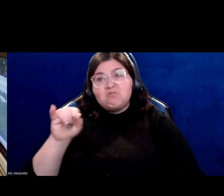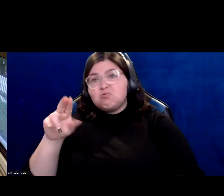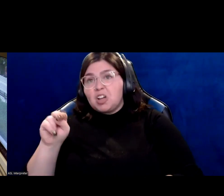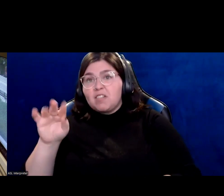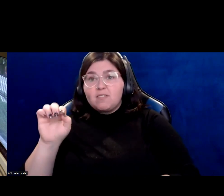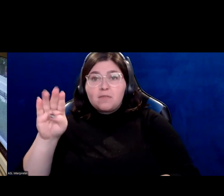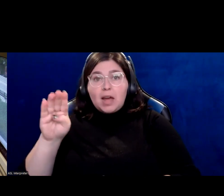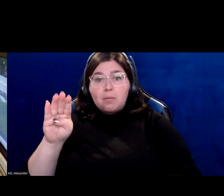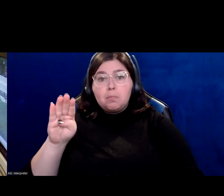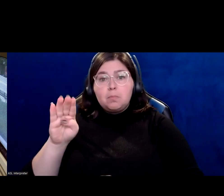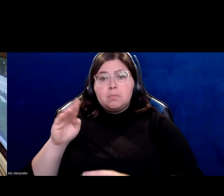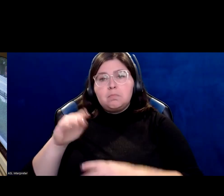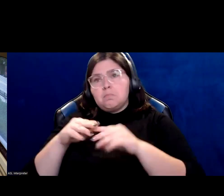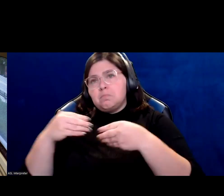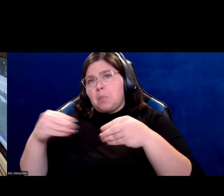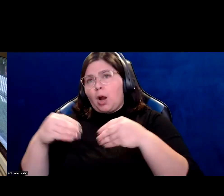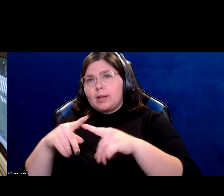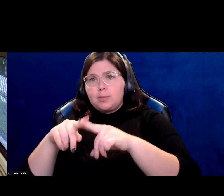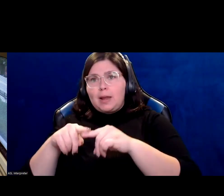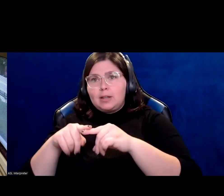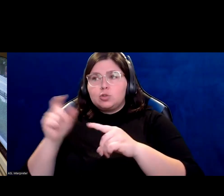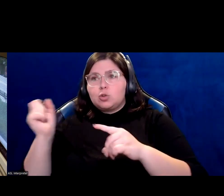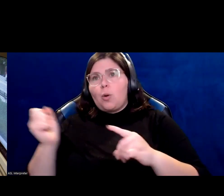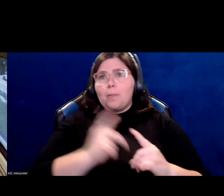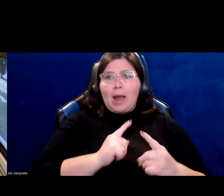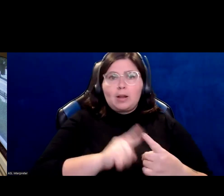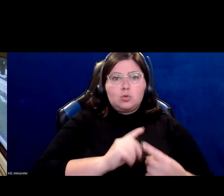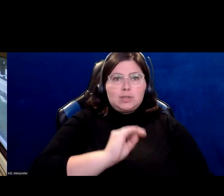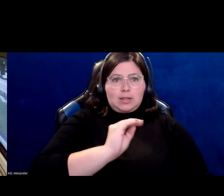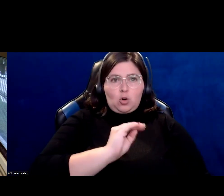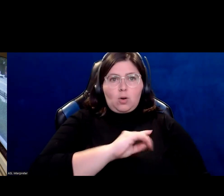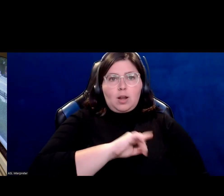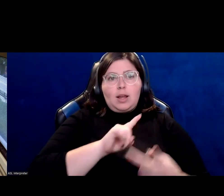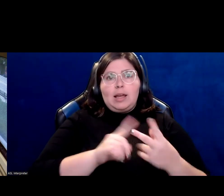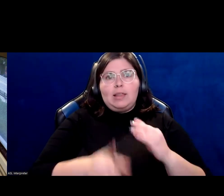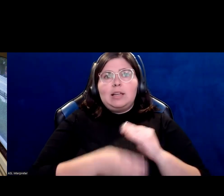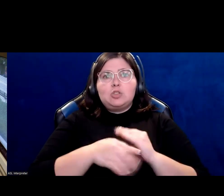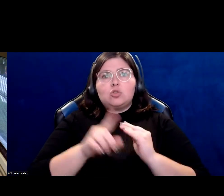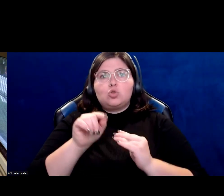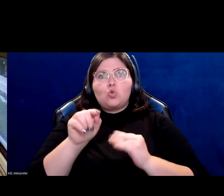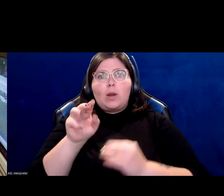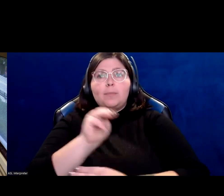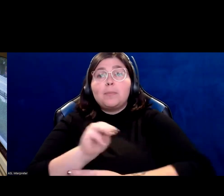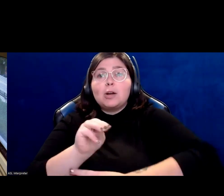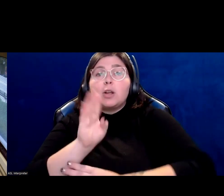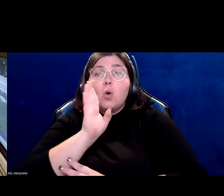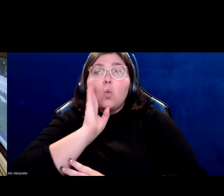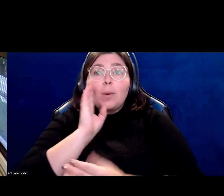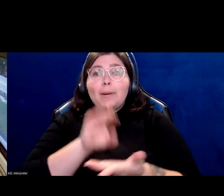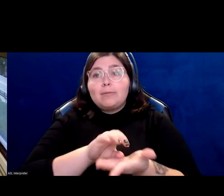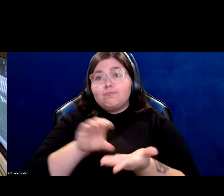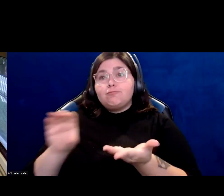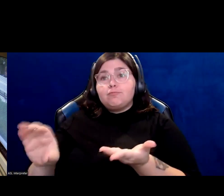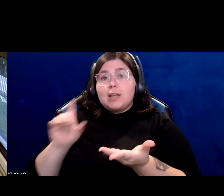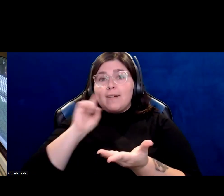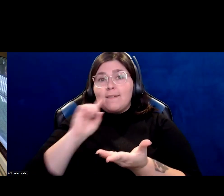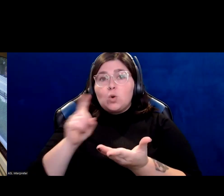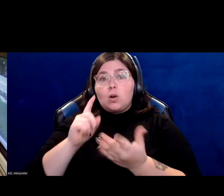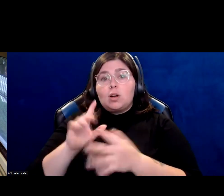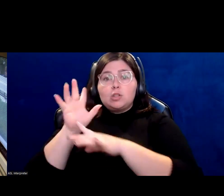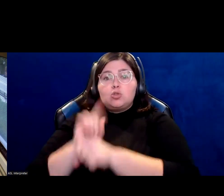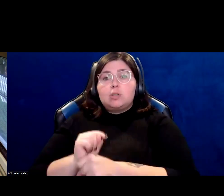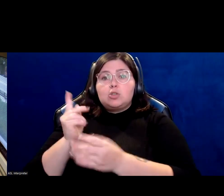market dependent, to refund that back to zero. And then the additional 20 million is going to be put aside for a traditional project